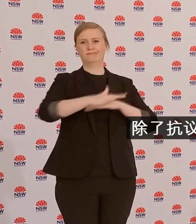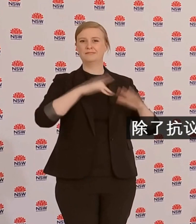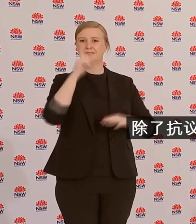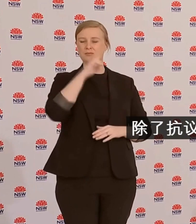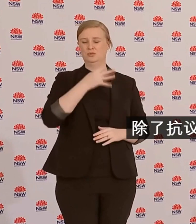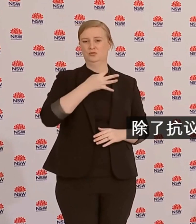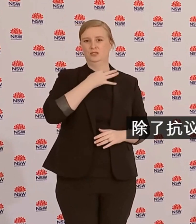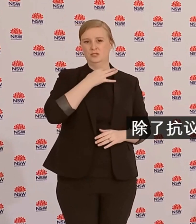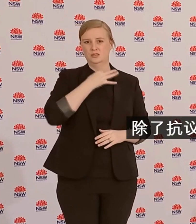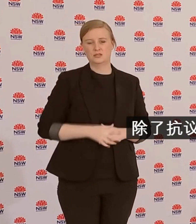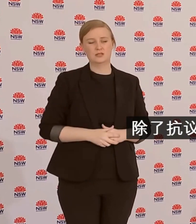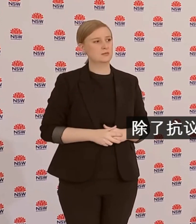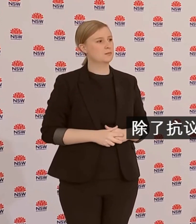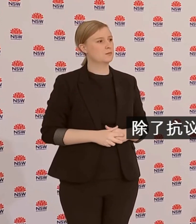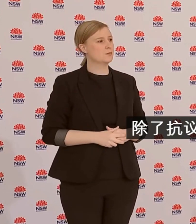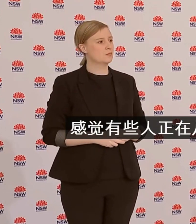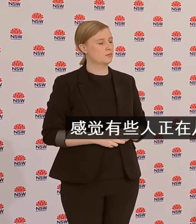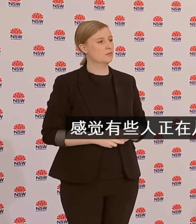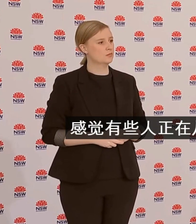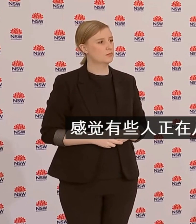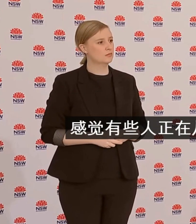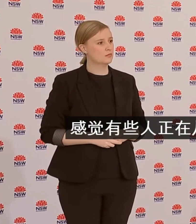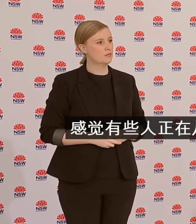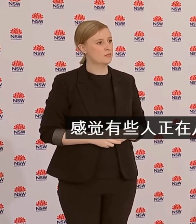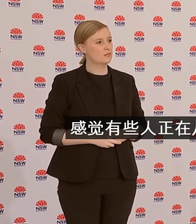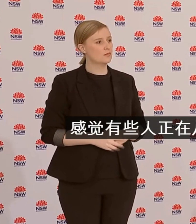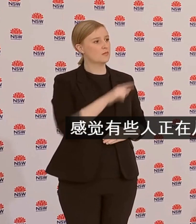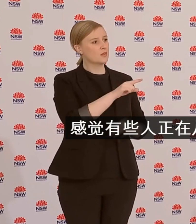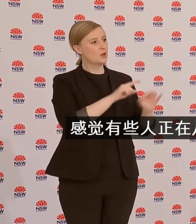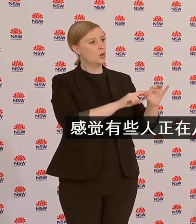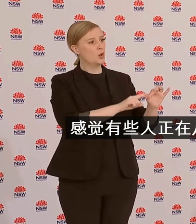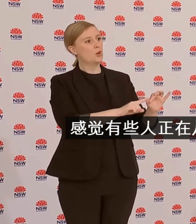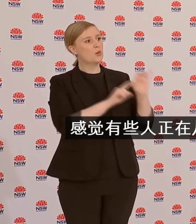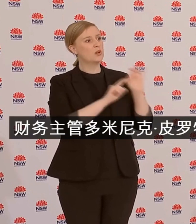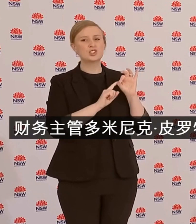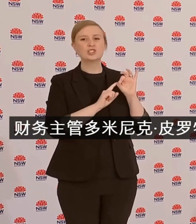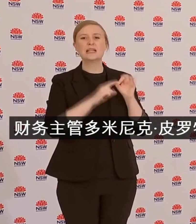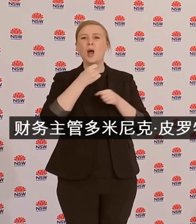question. Just aside from the protest, I think there is a sense that some people are falling through the cracks. Even